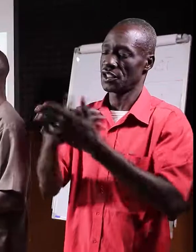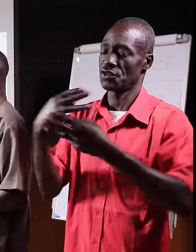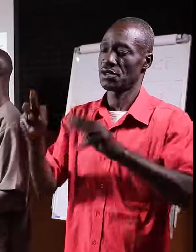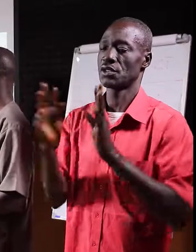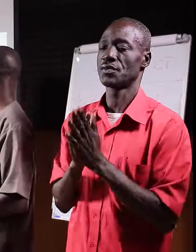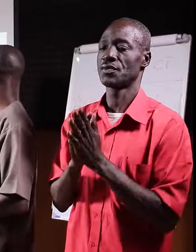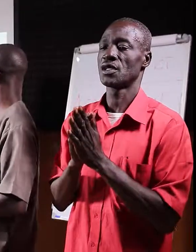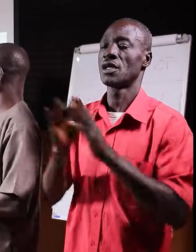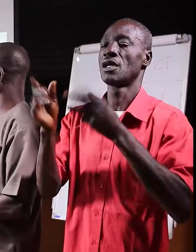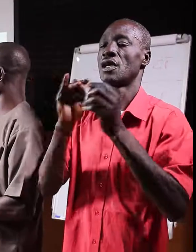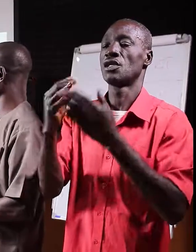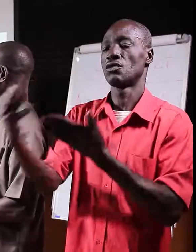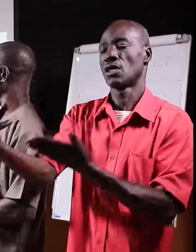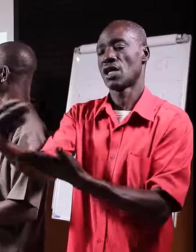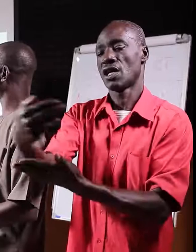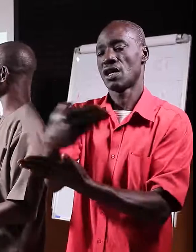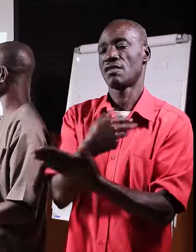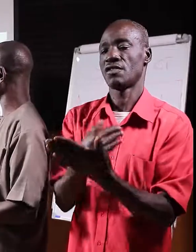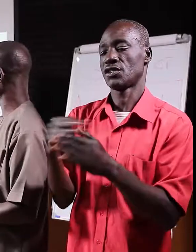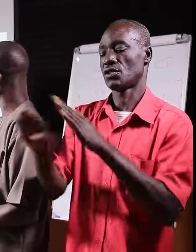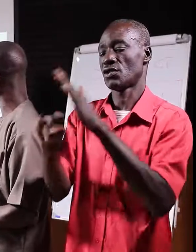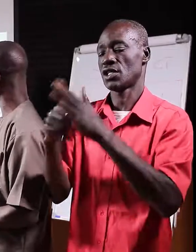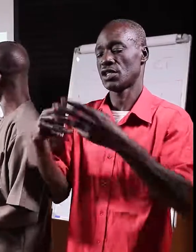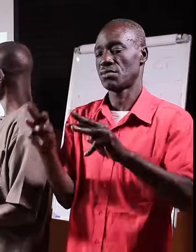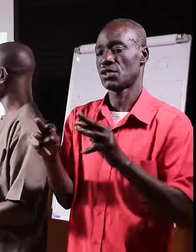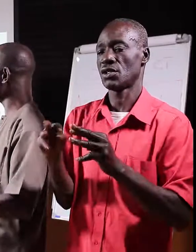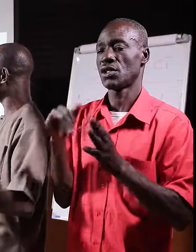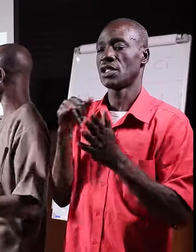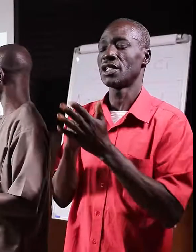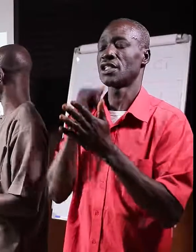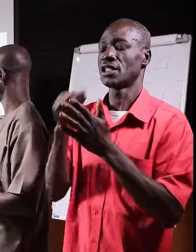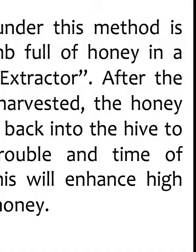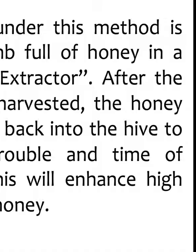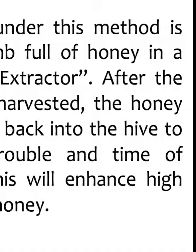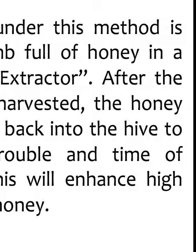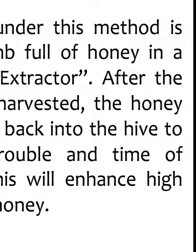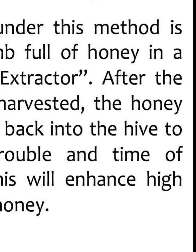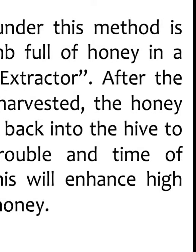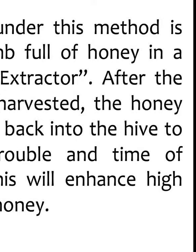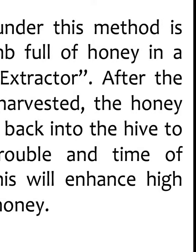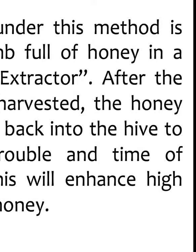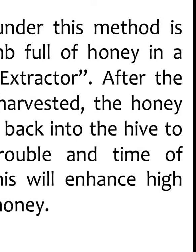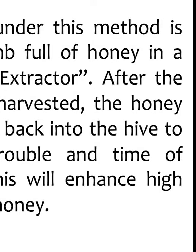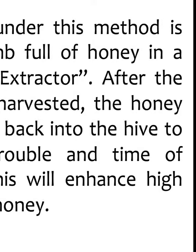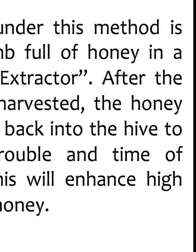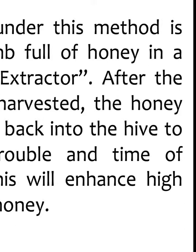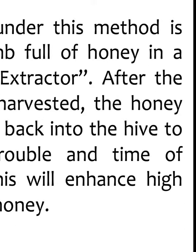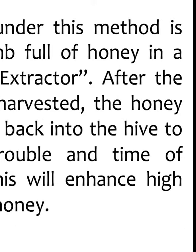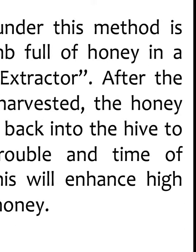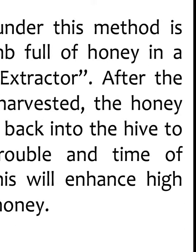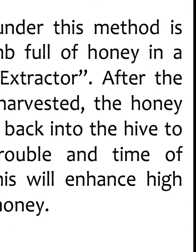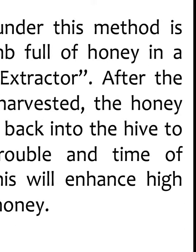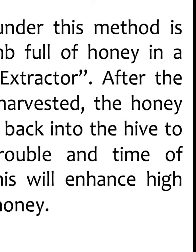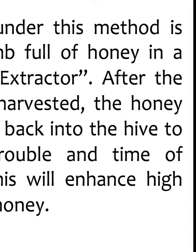Harvesting of honey under this method is done by placing a comb full of honey in a force machine